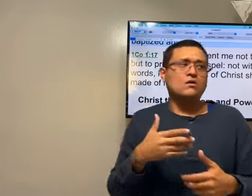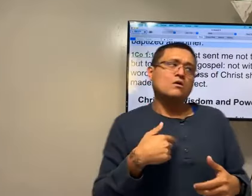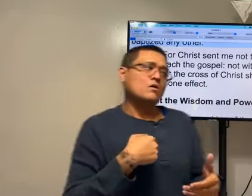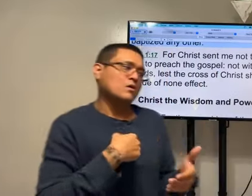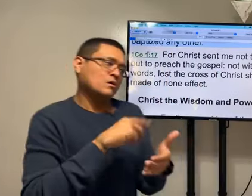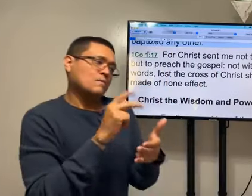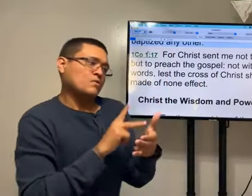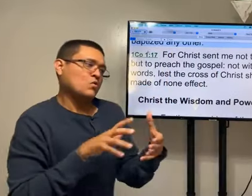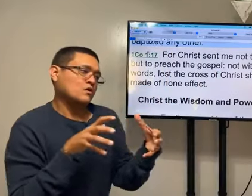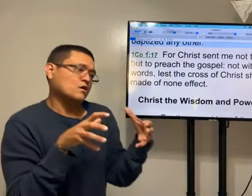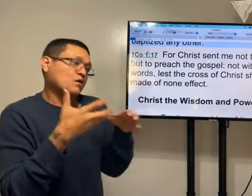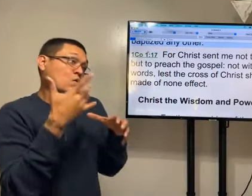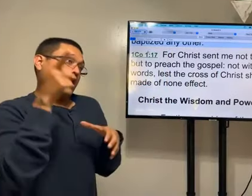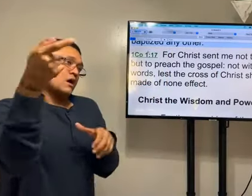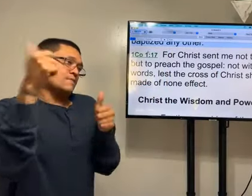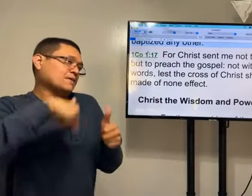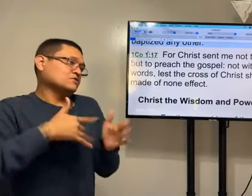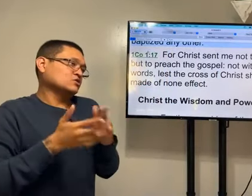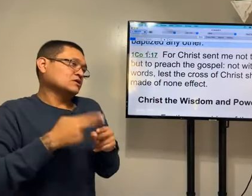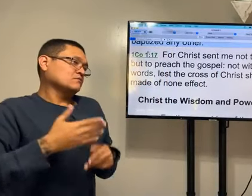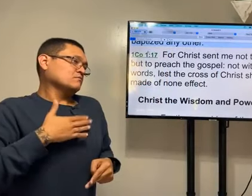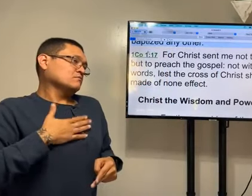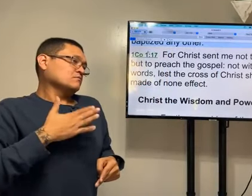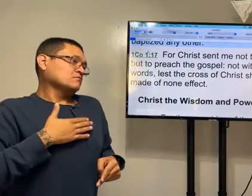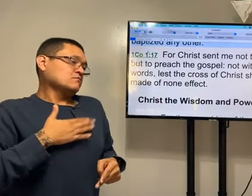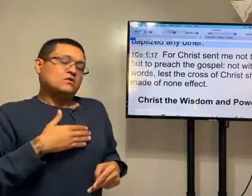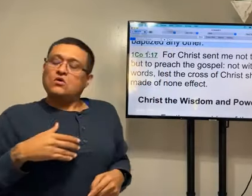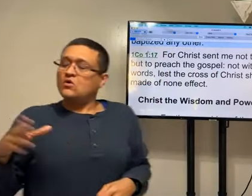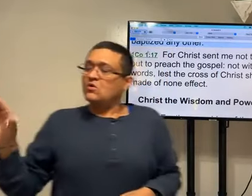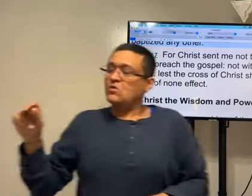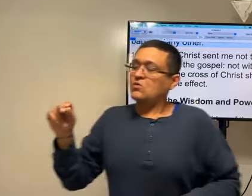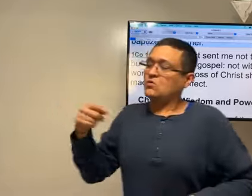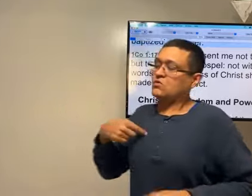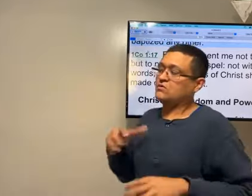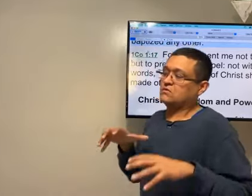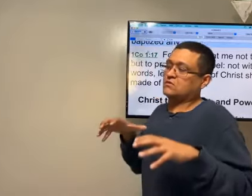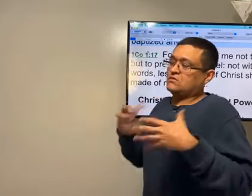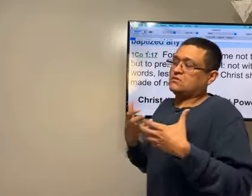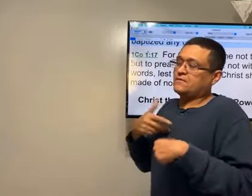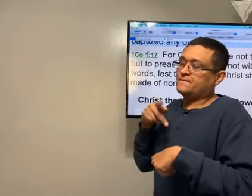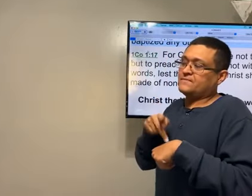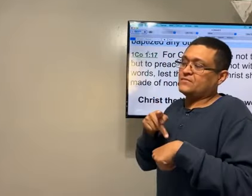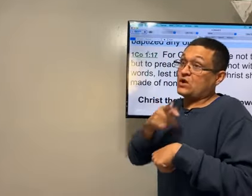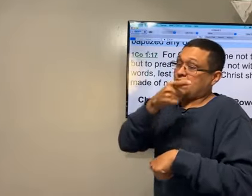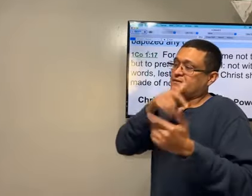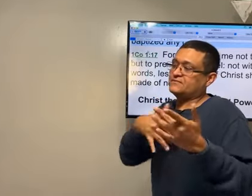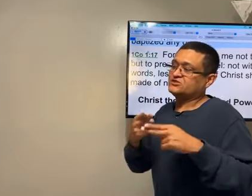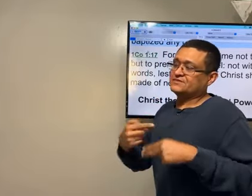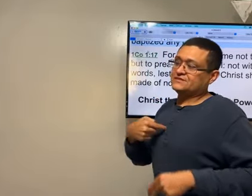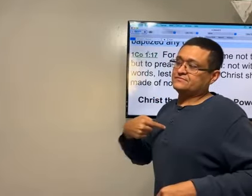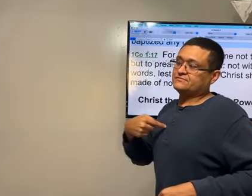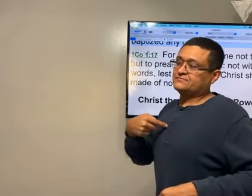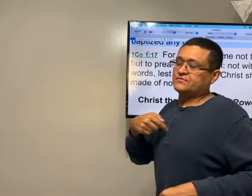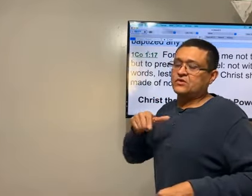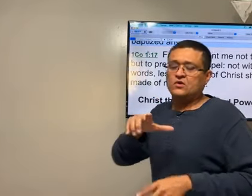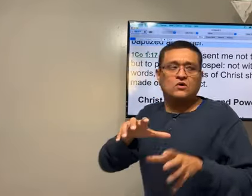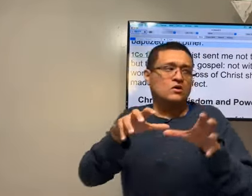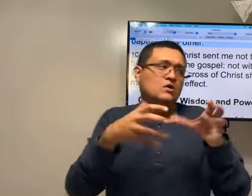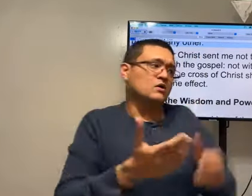and the pastor is having to preach, and so he calls another minister, a man of God, to go and baptize that person in the name of